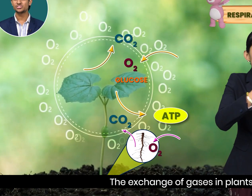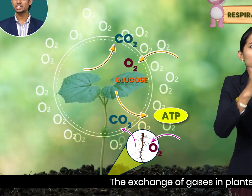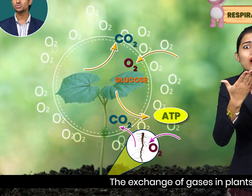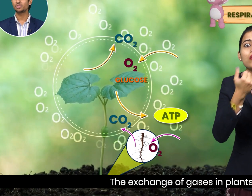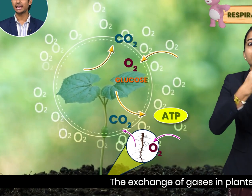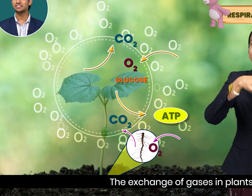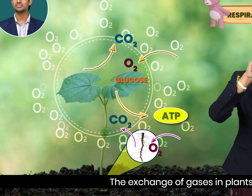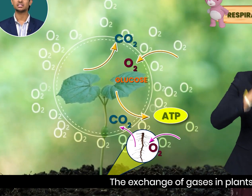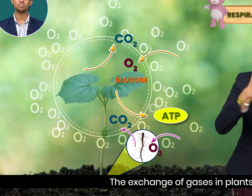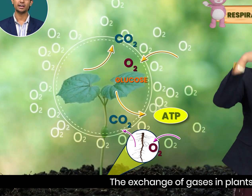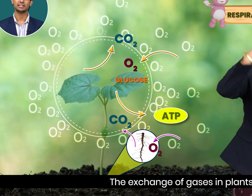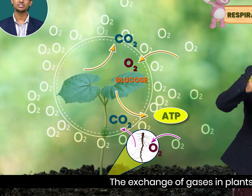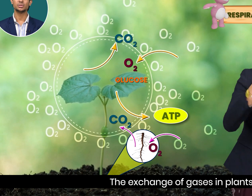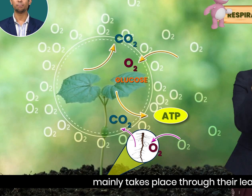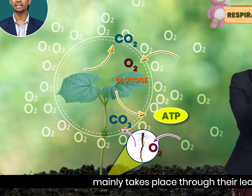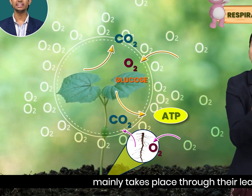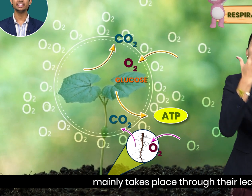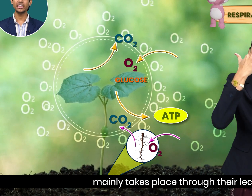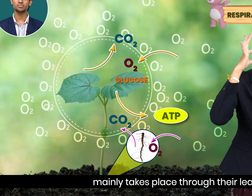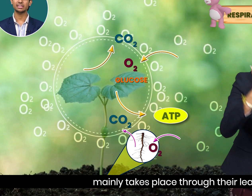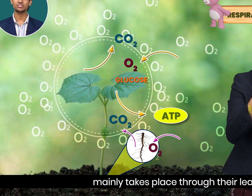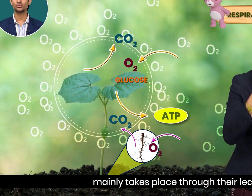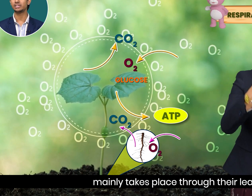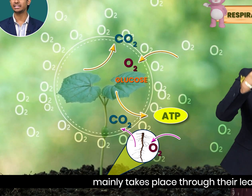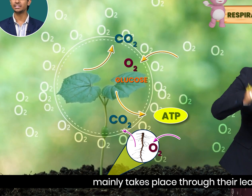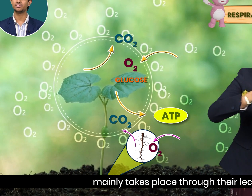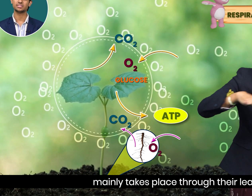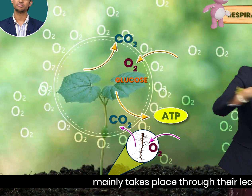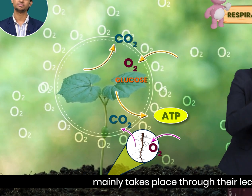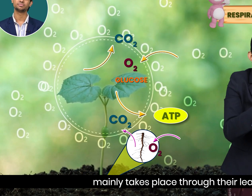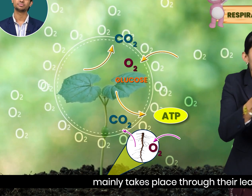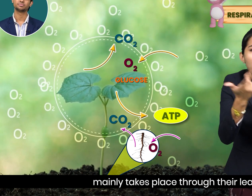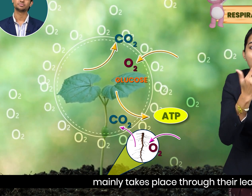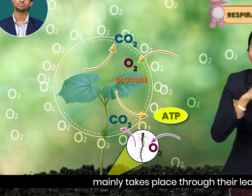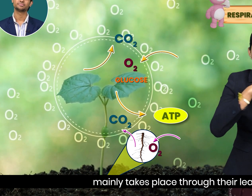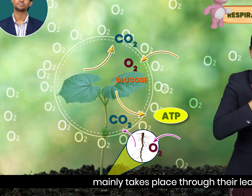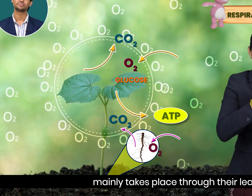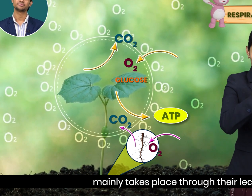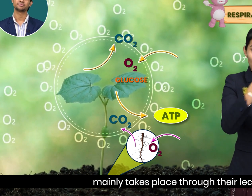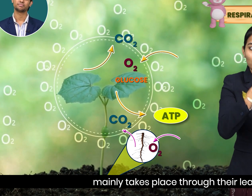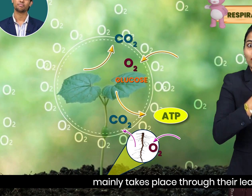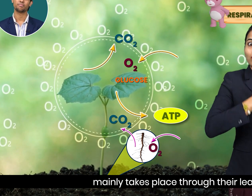The exchange of gases in plants mainly takes place through their leaves.